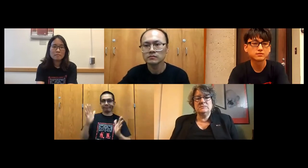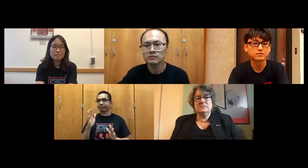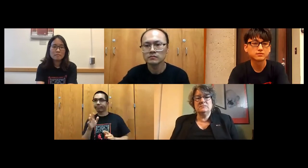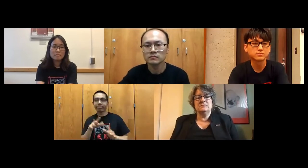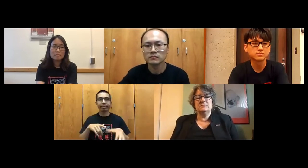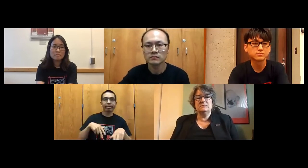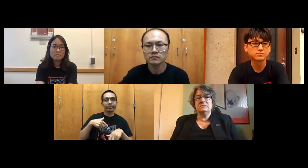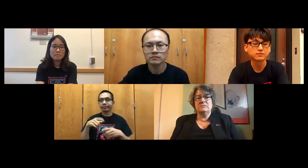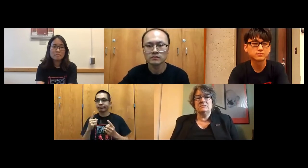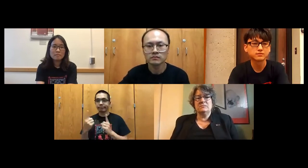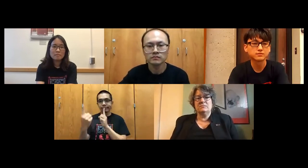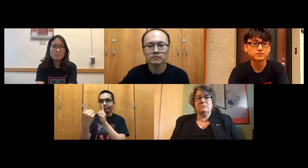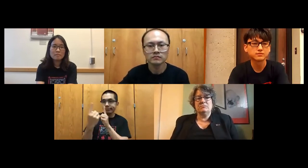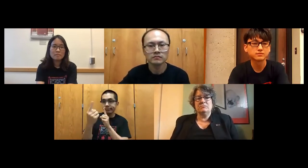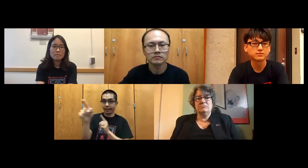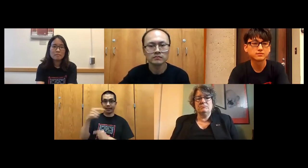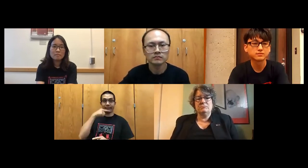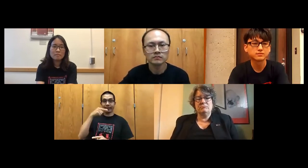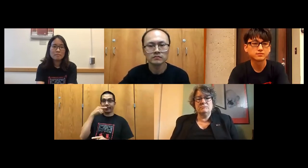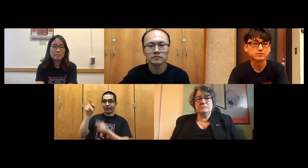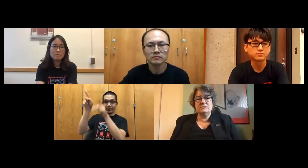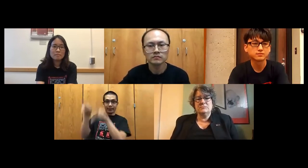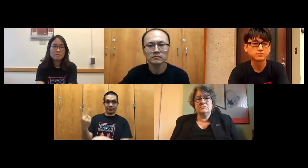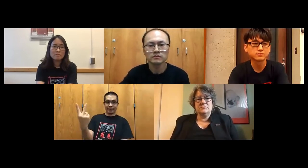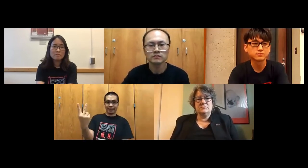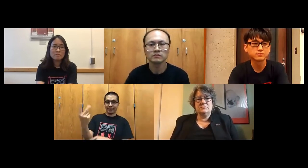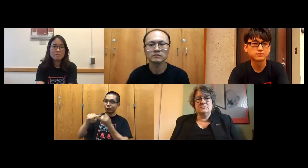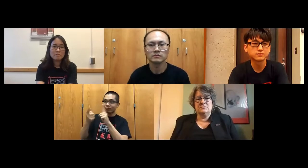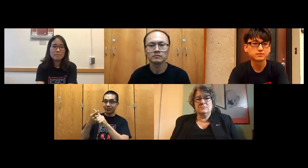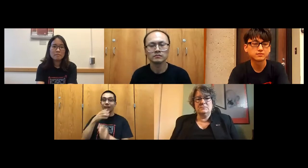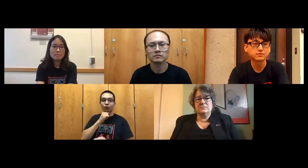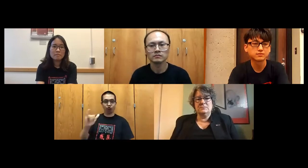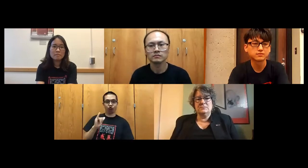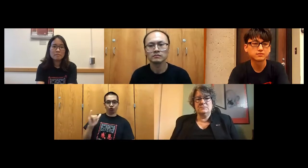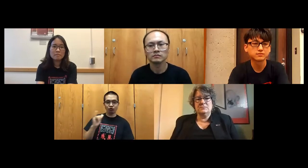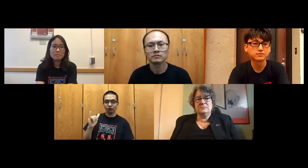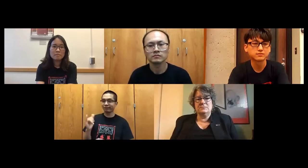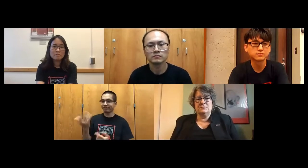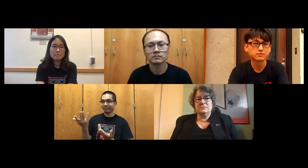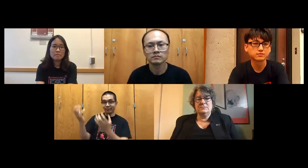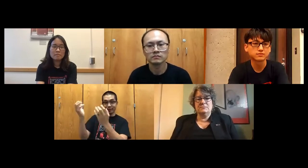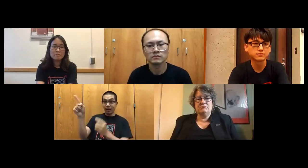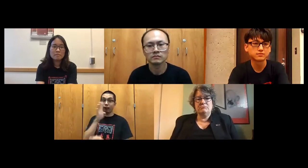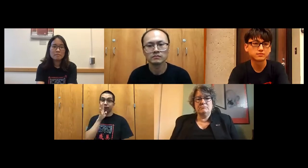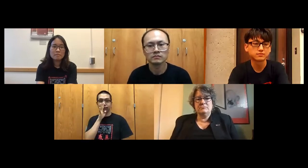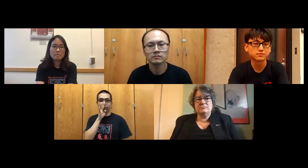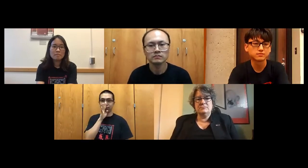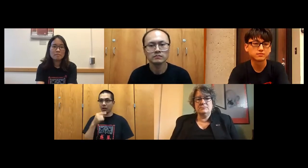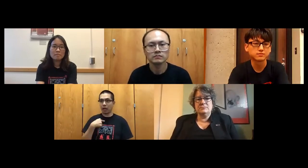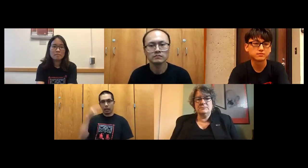I didn't know how to identify. I didn't identify as anything. I would meet hearing people. I had friends that were hearing, but they were friends like